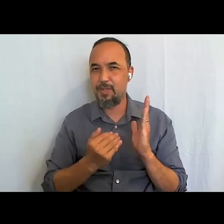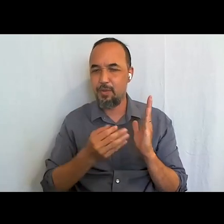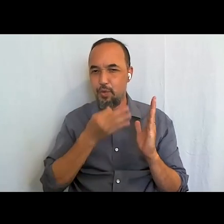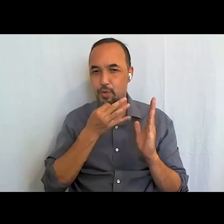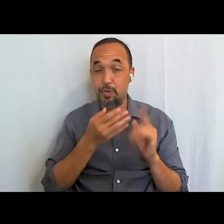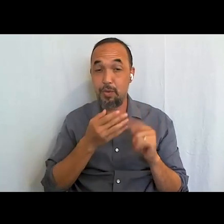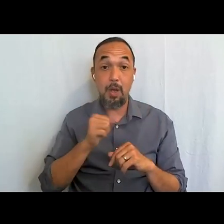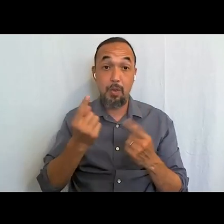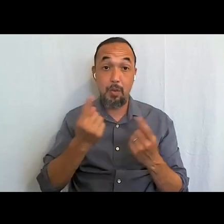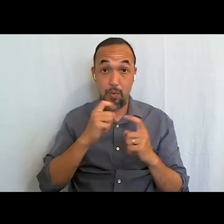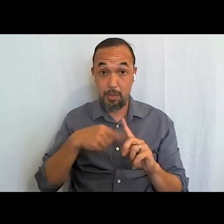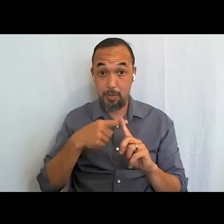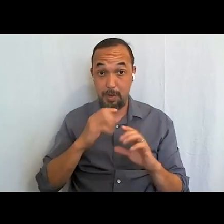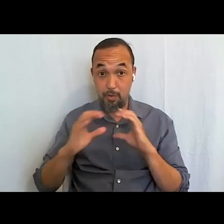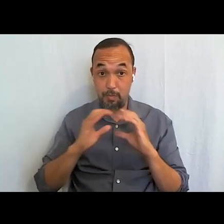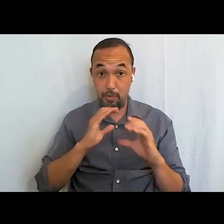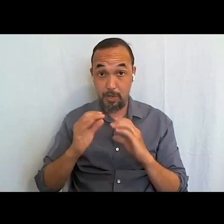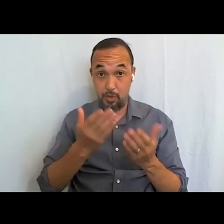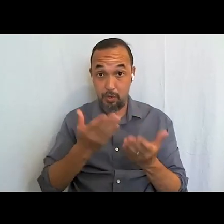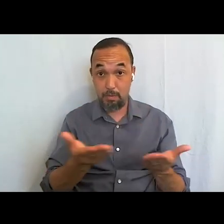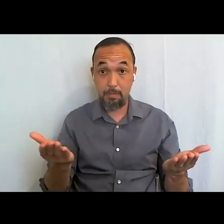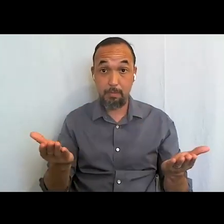questions about communication? Anything else?